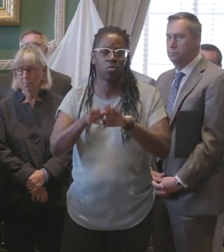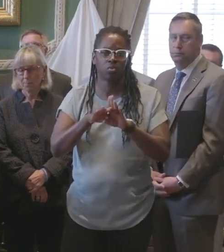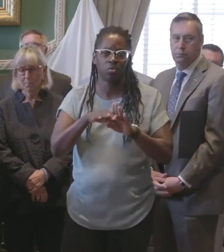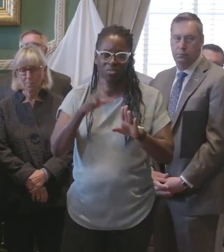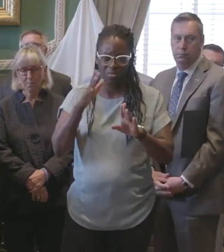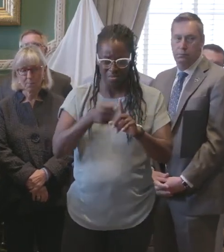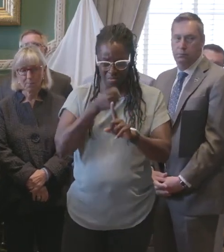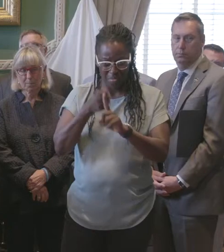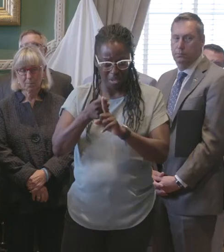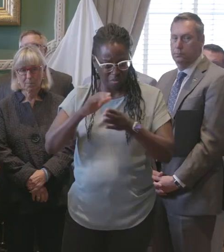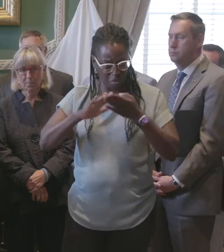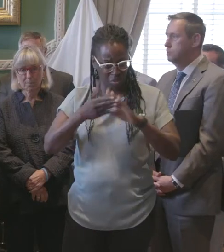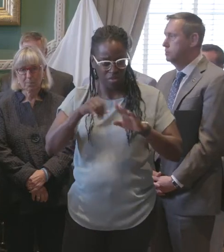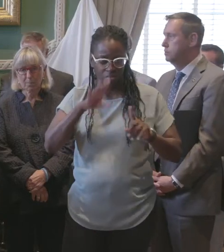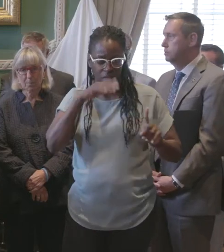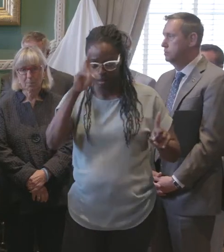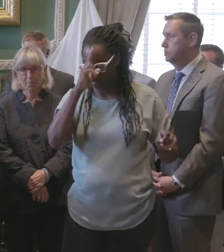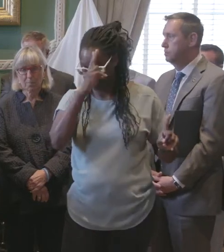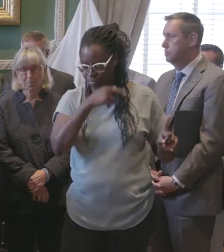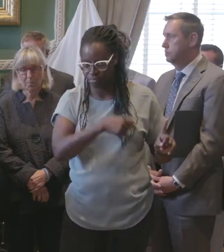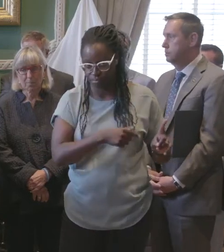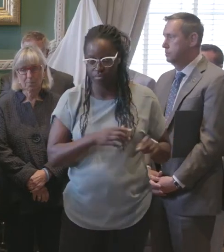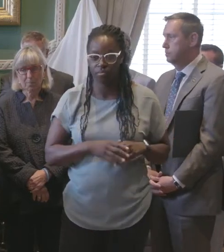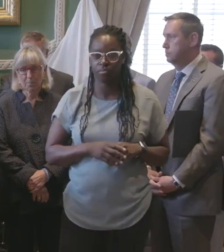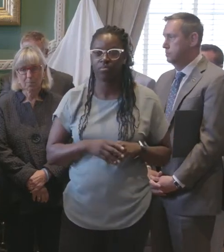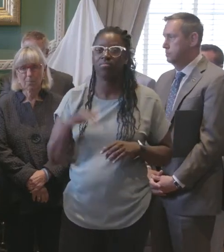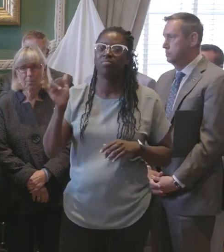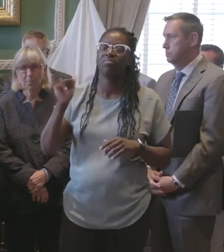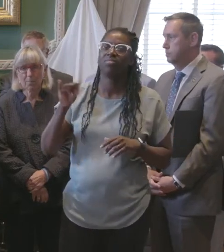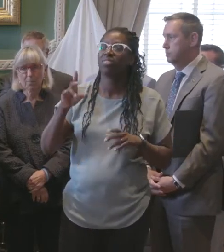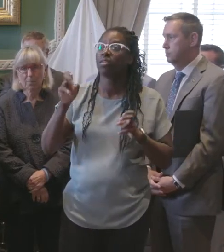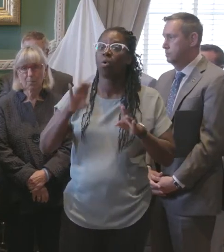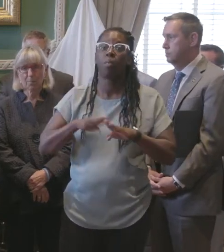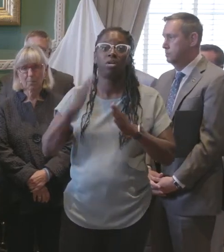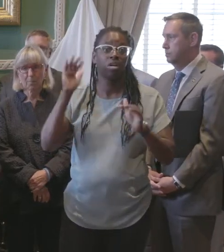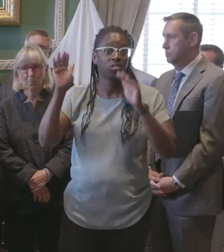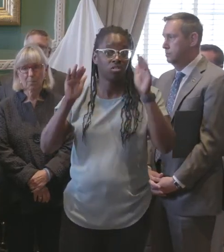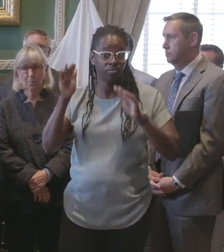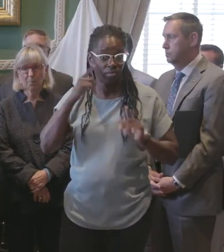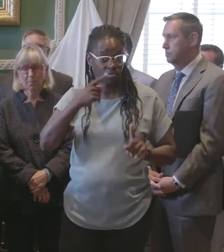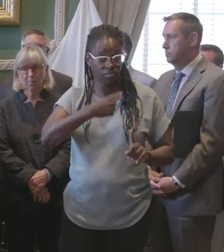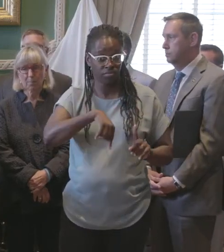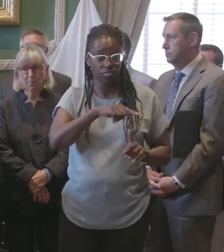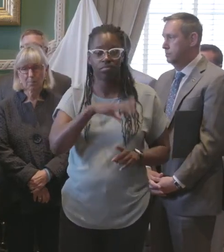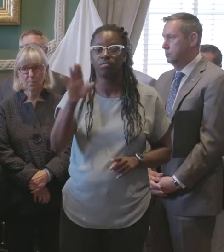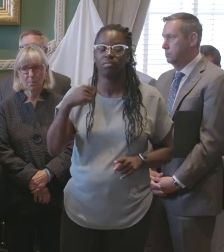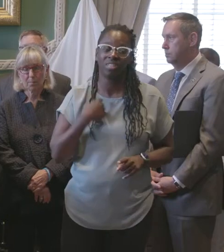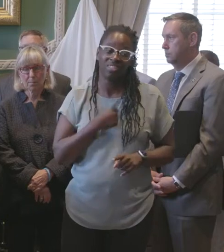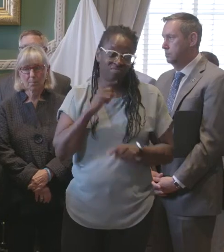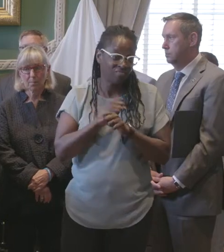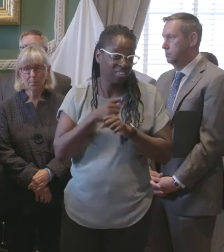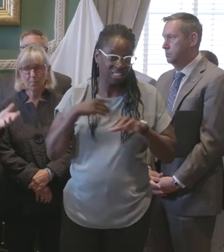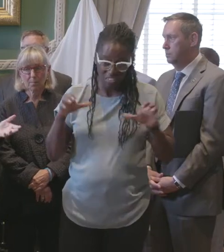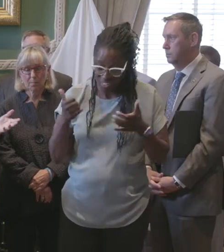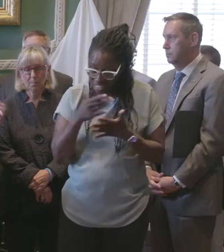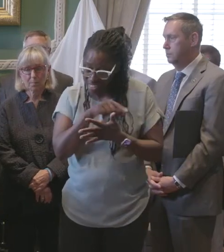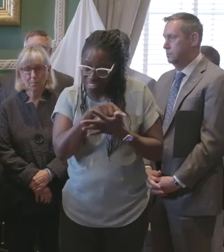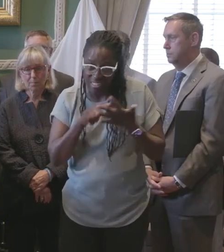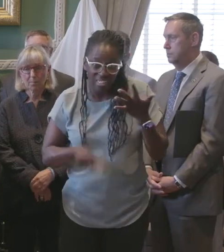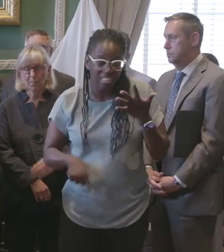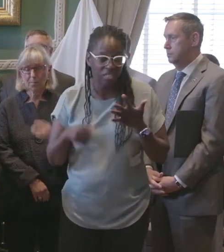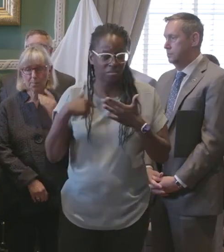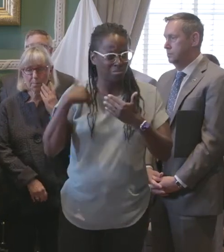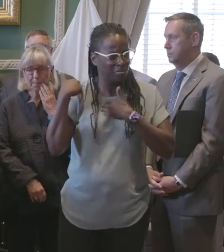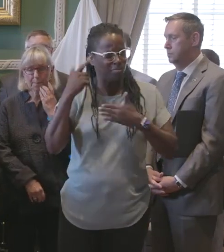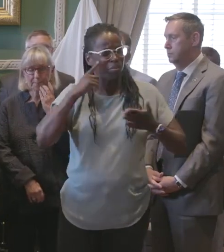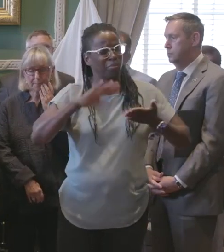never... I think we're going to pursue everything that we can to make sure that it's done in the way that's most responsible, both to the workforce